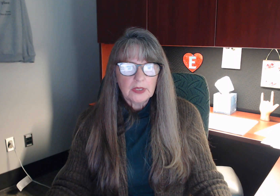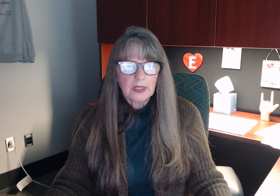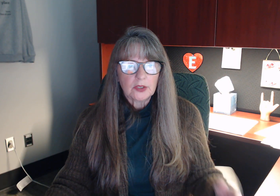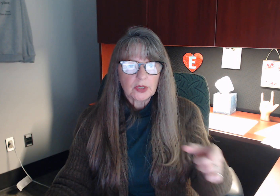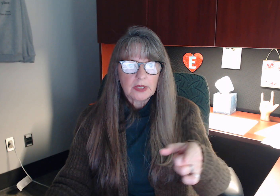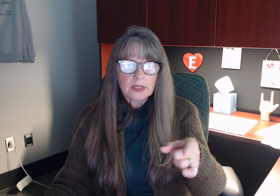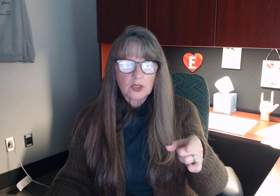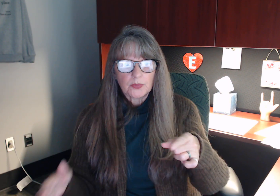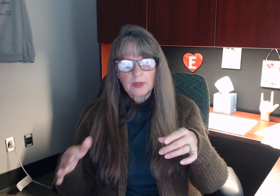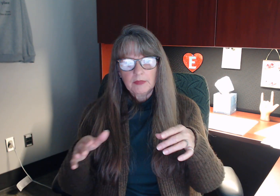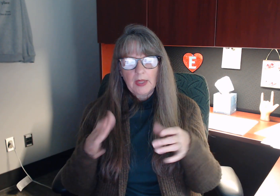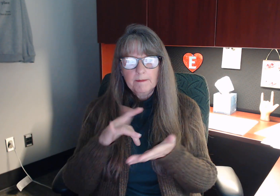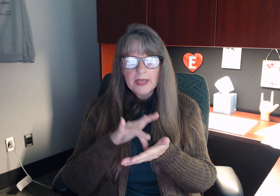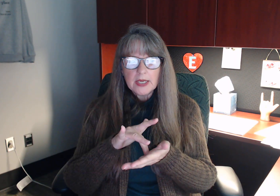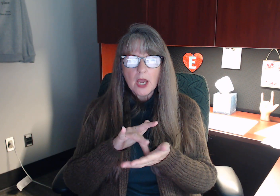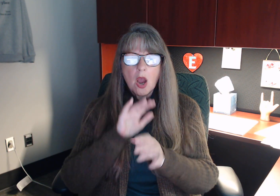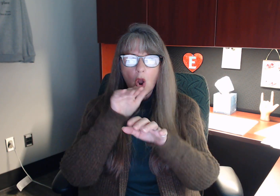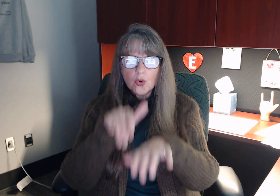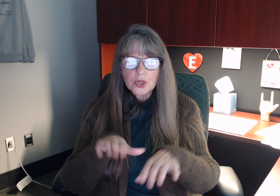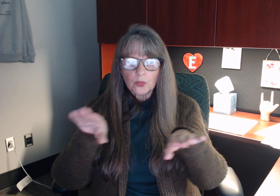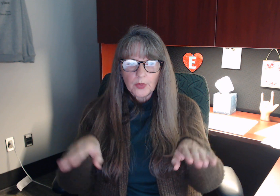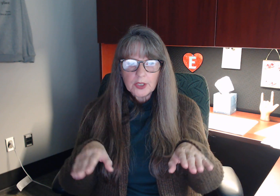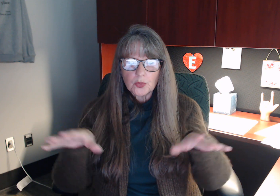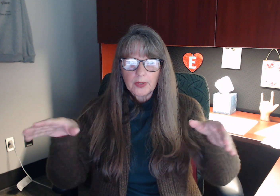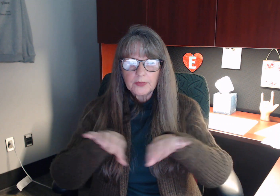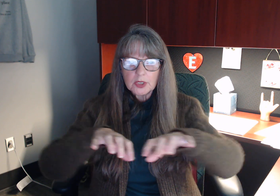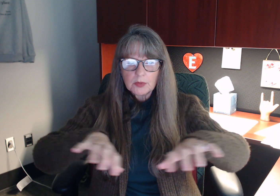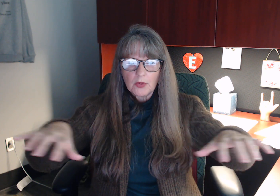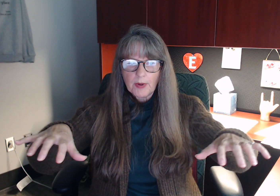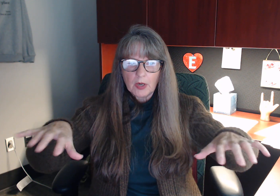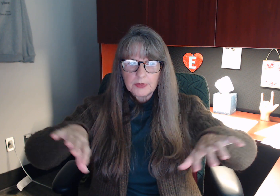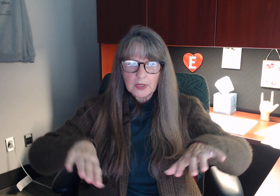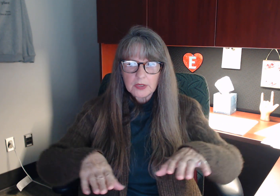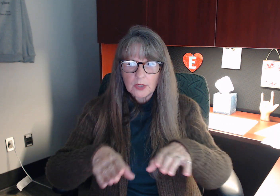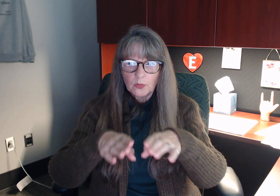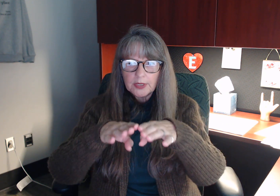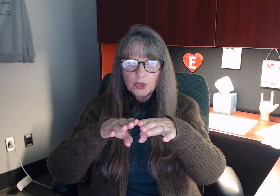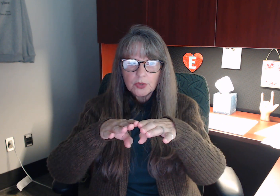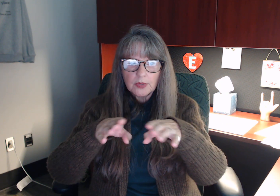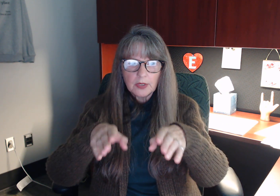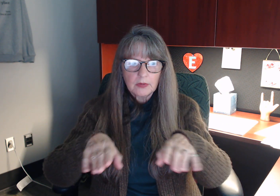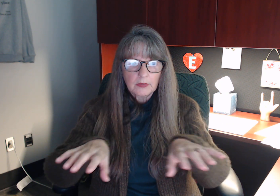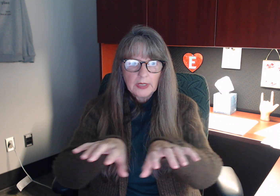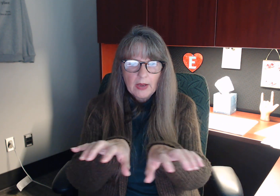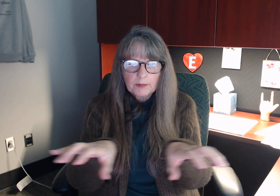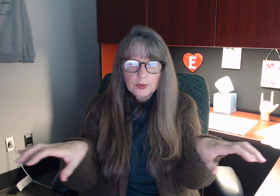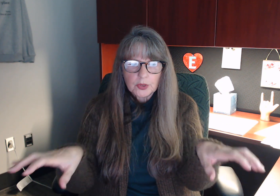and it says where that mid ocean ridge, where this is going apart, but then it's got a ridge there, and how it pushes